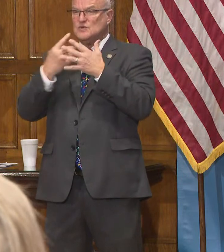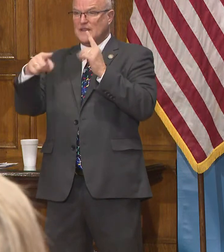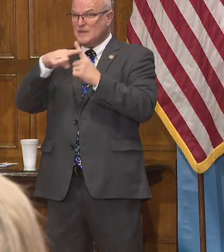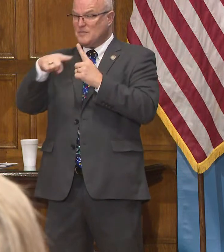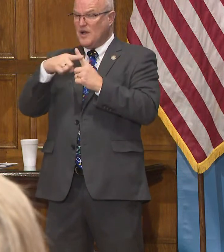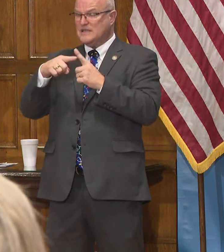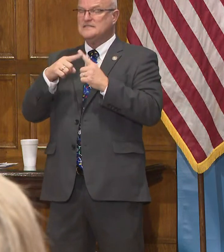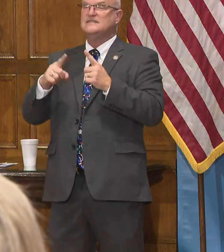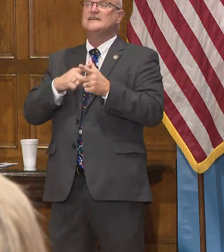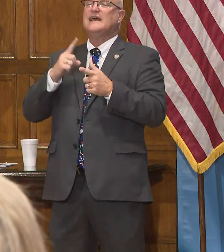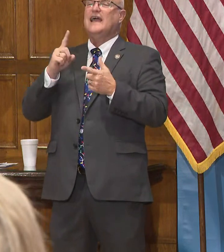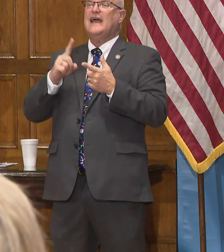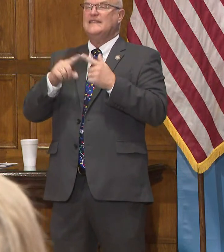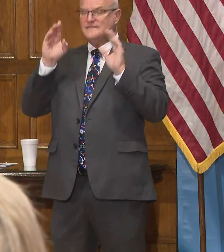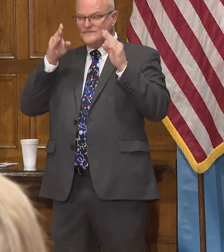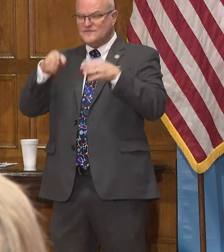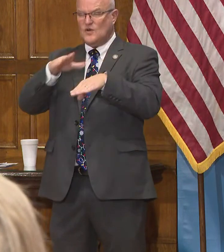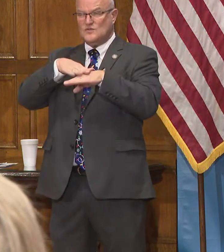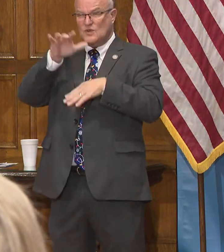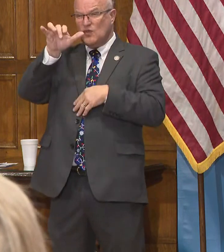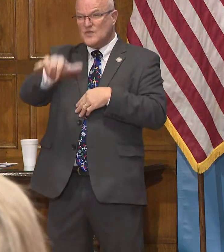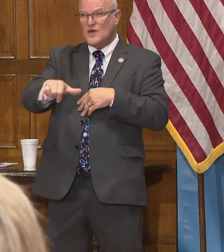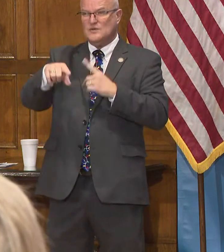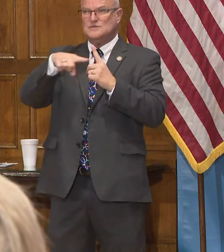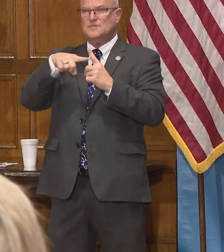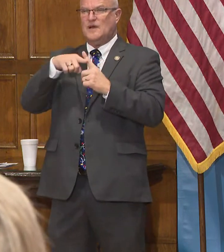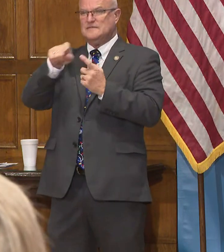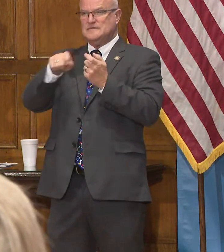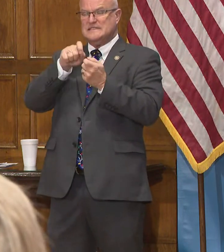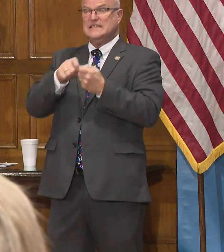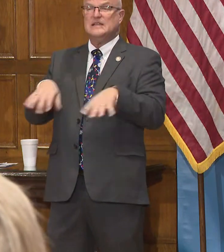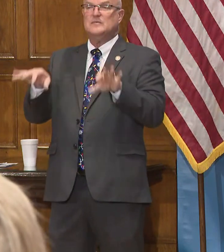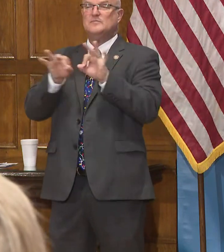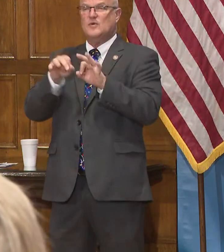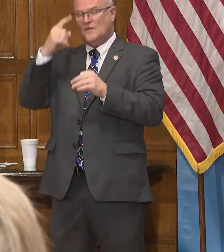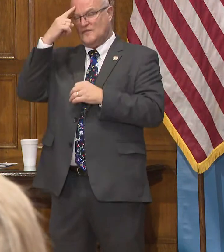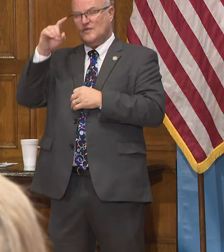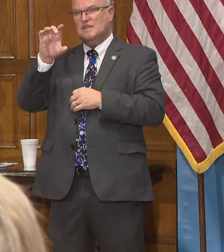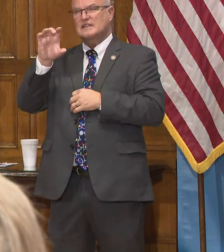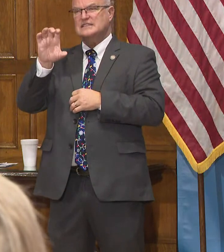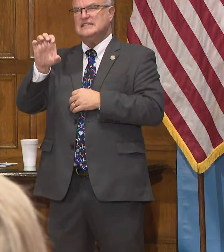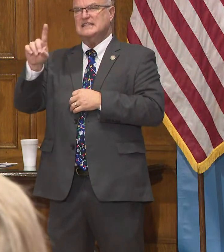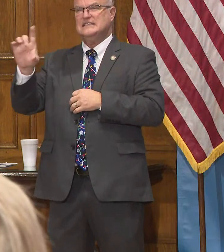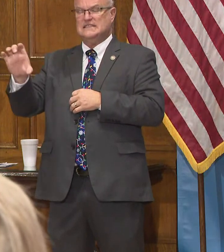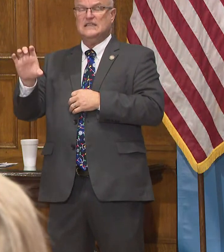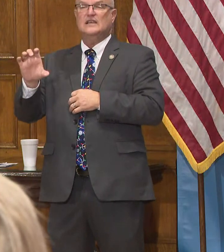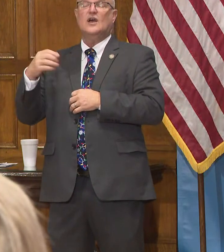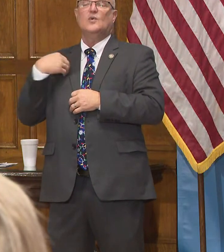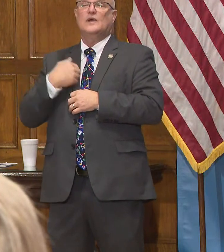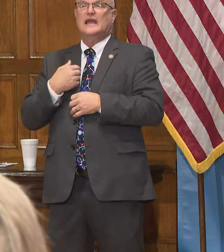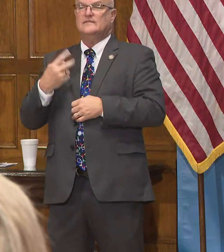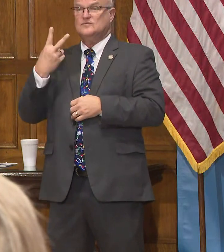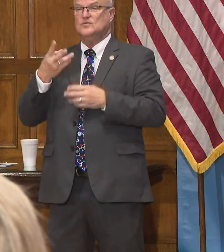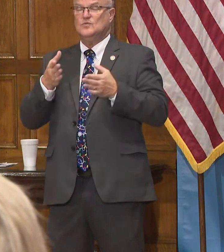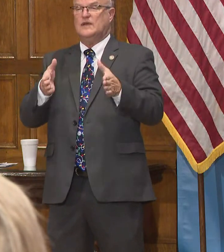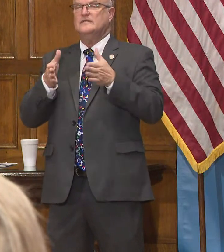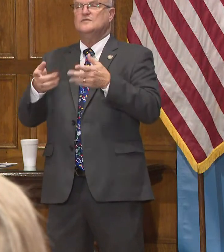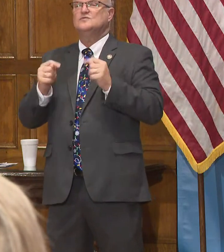positives, and then focus on those positives as particularly important to be sequenced. So we have two methods to do this at this time,